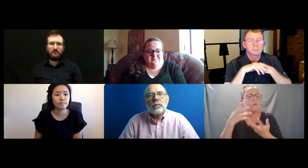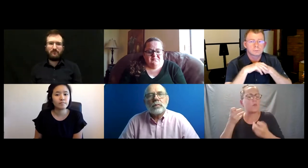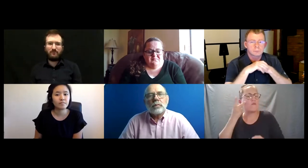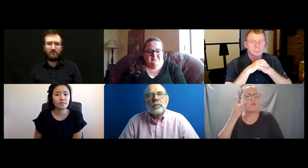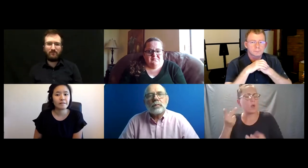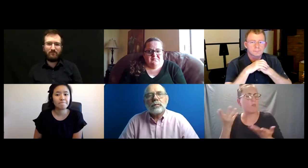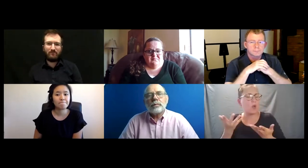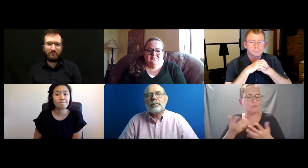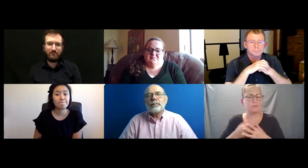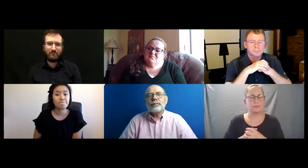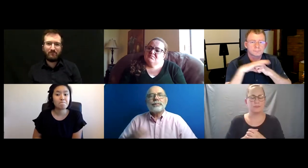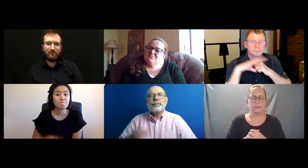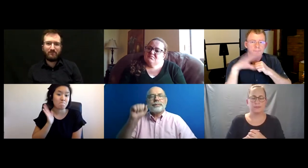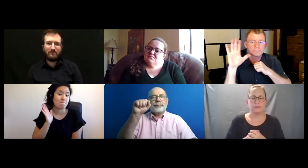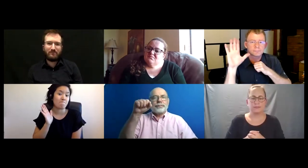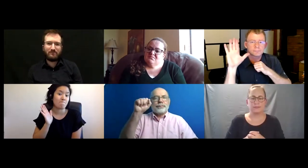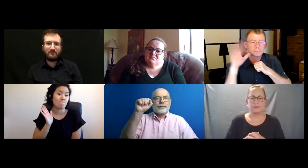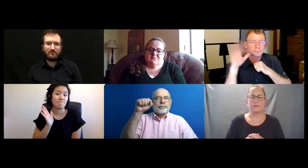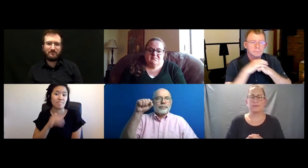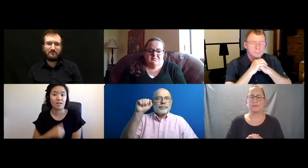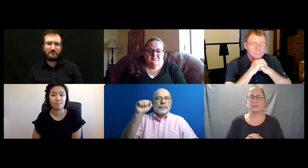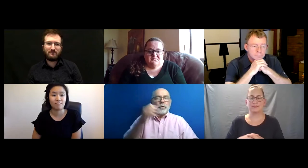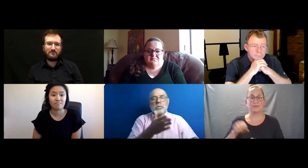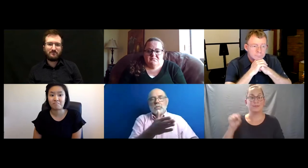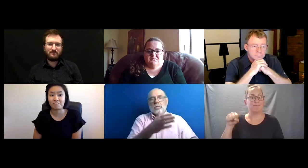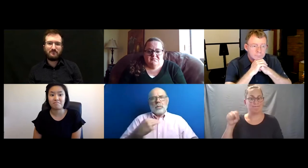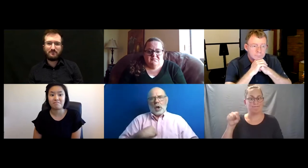to remove the barriers in employment services?